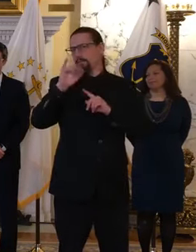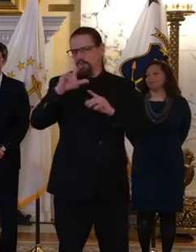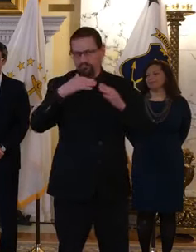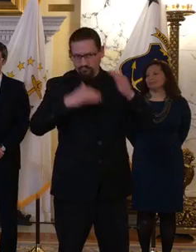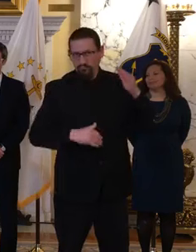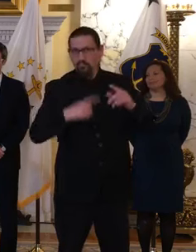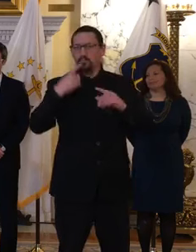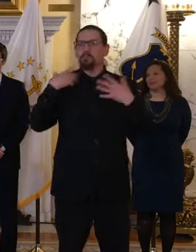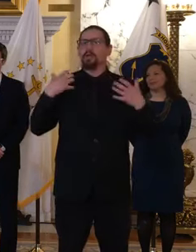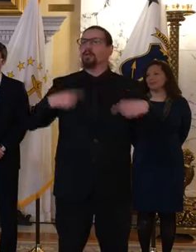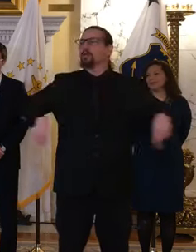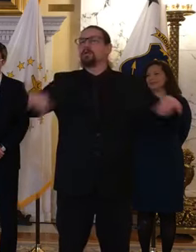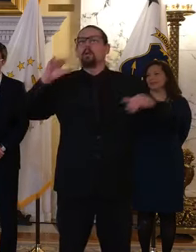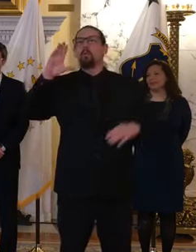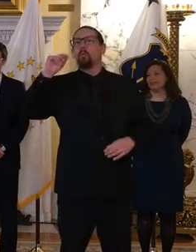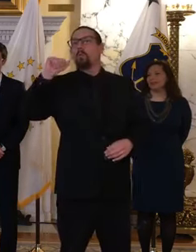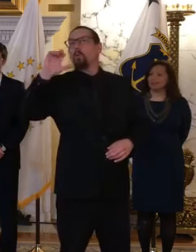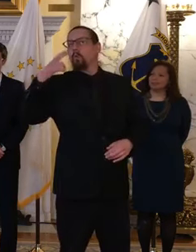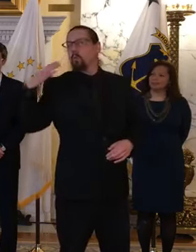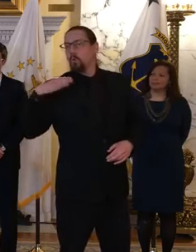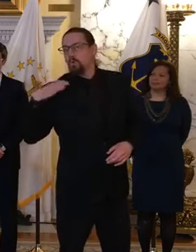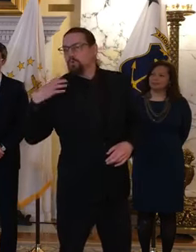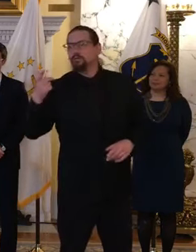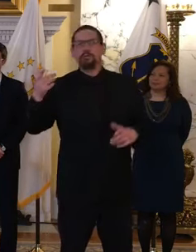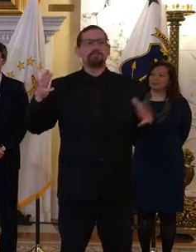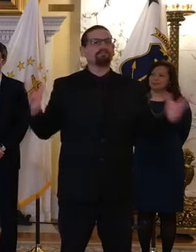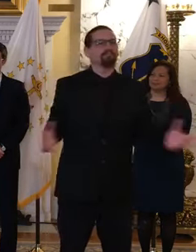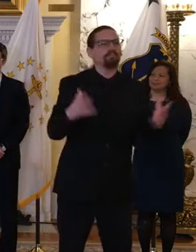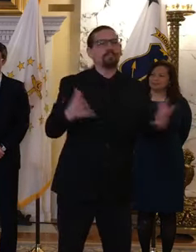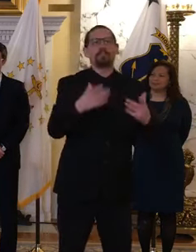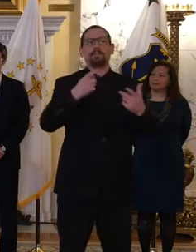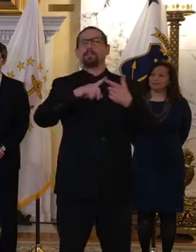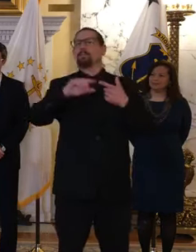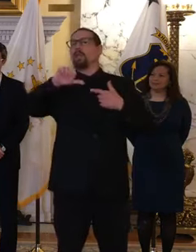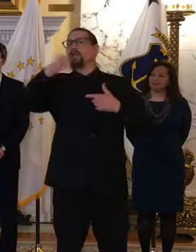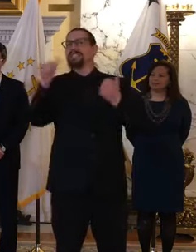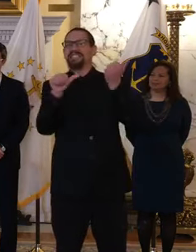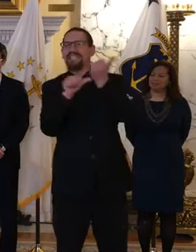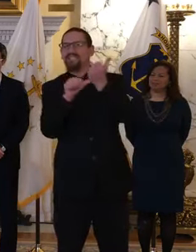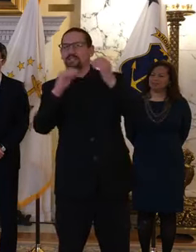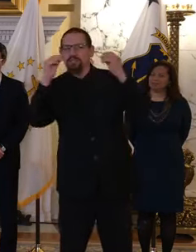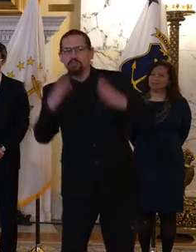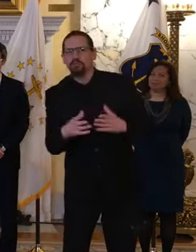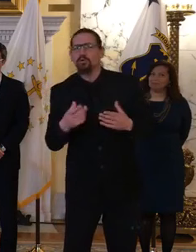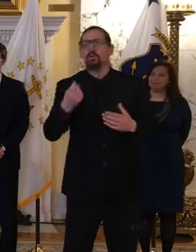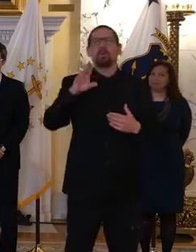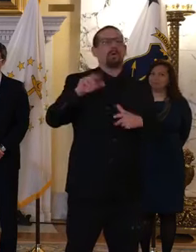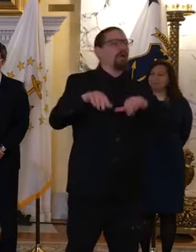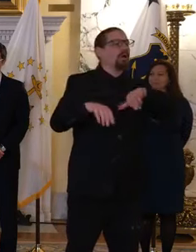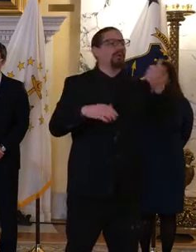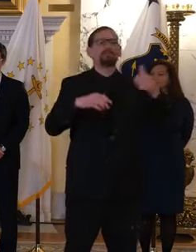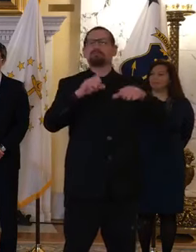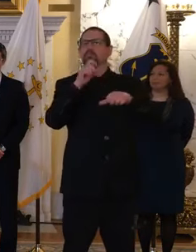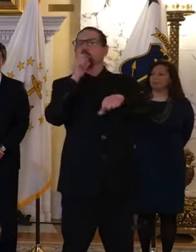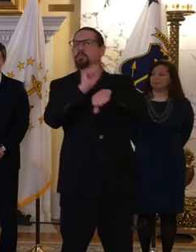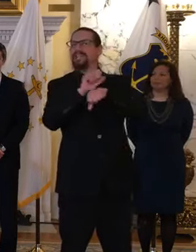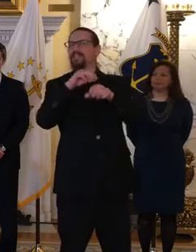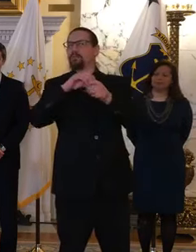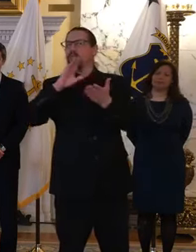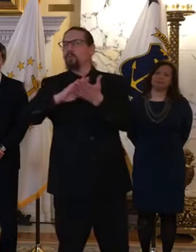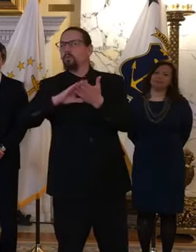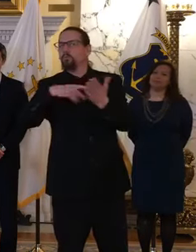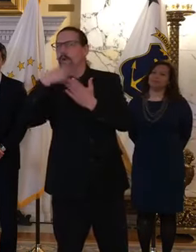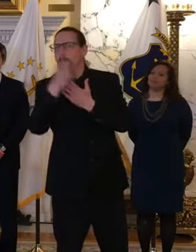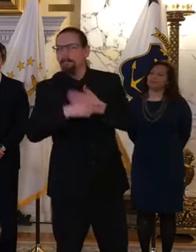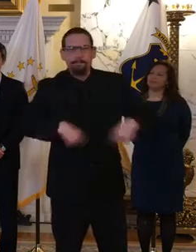workers, therapists, student assistance counselors. And again, thank you to all of you. And I want you to know you're